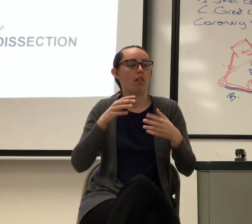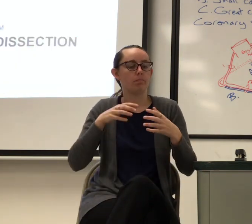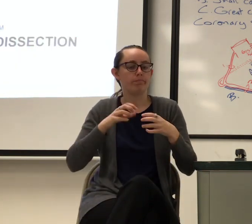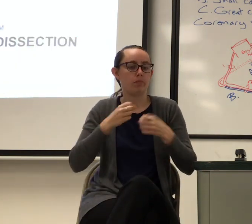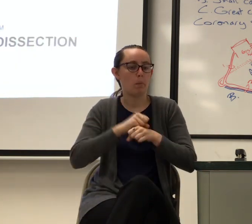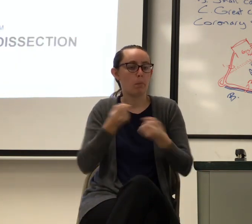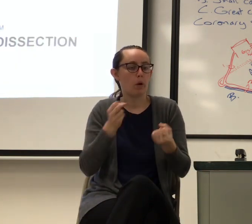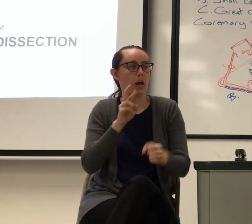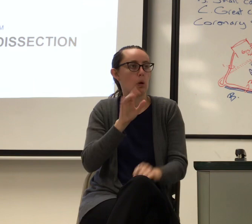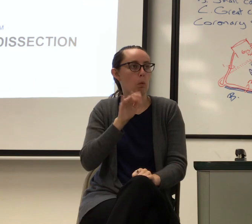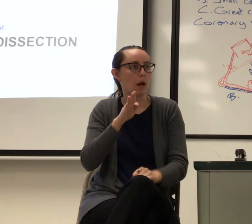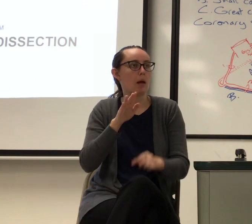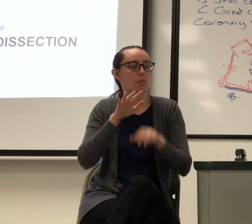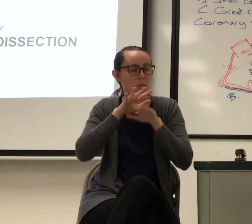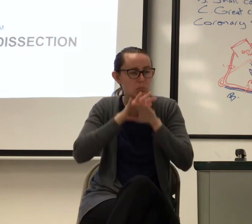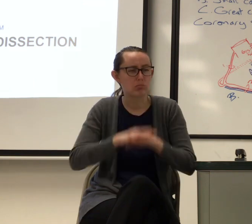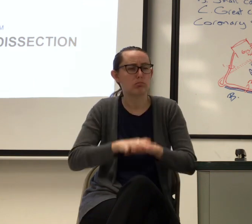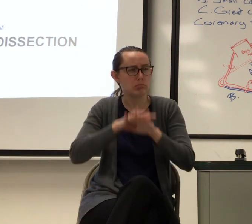stay alive,